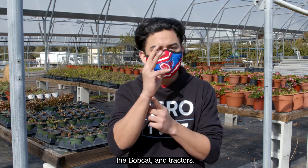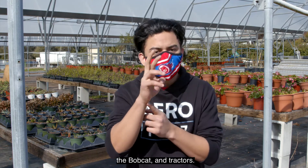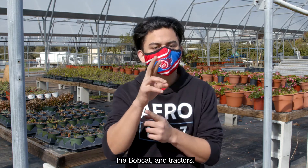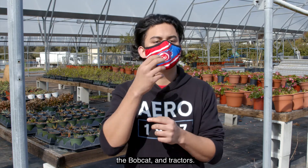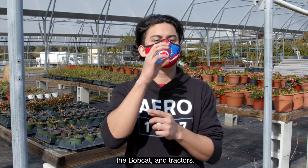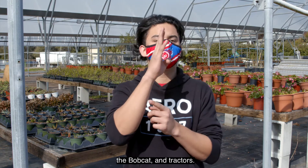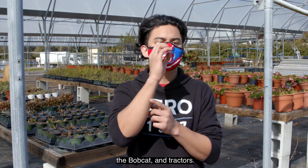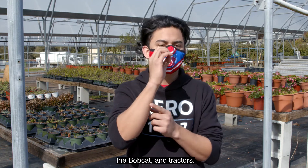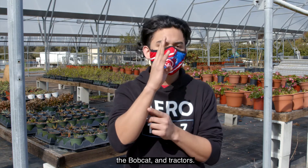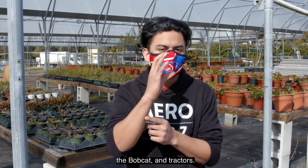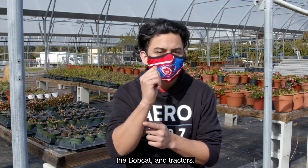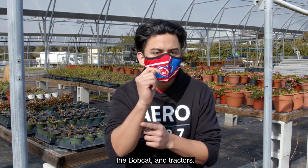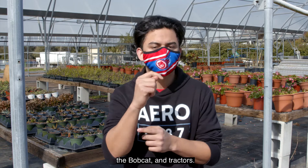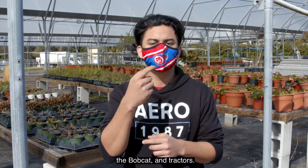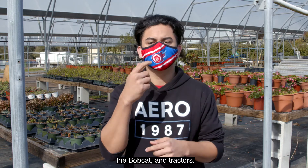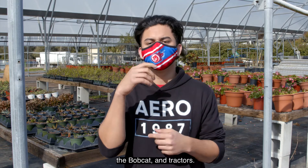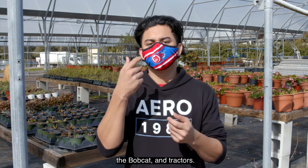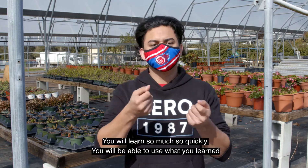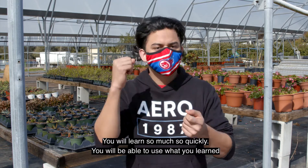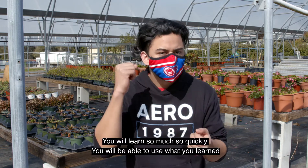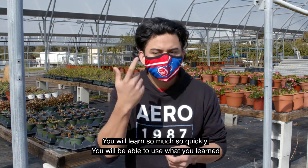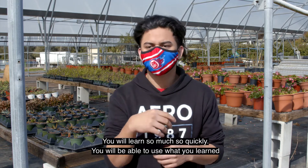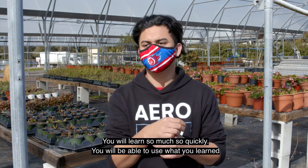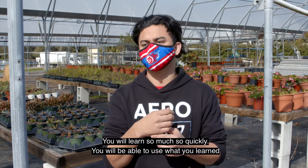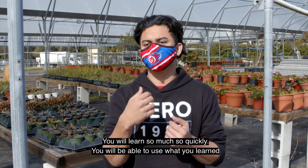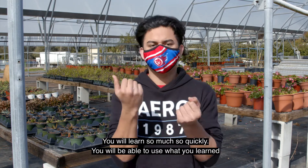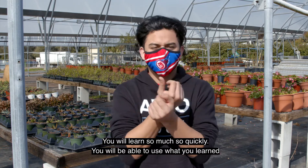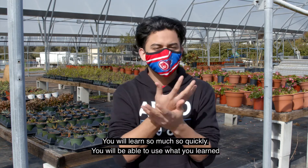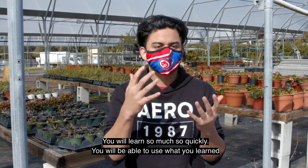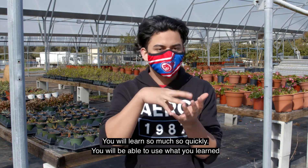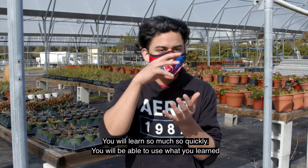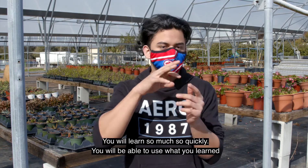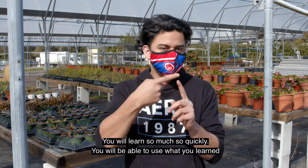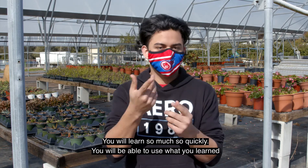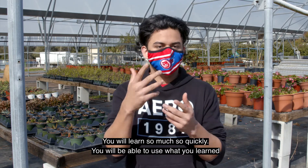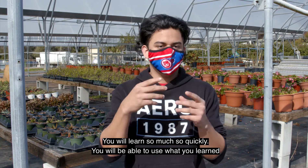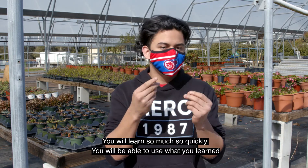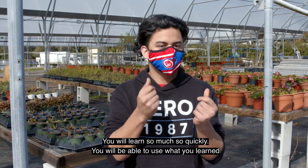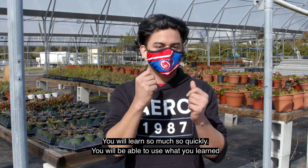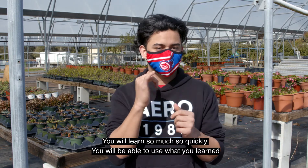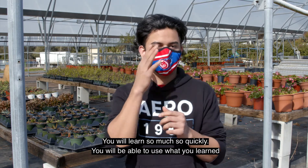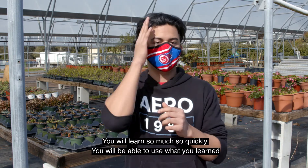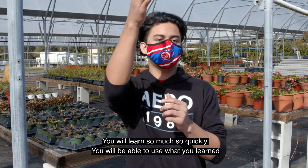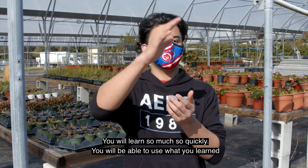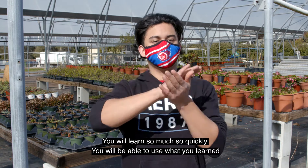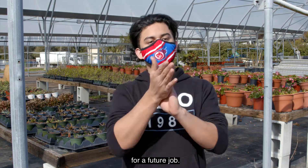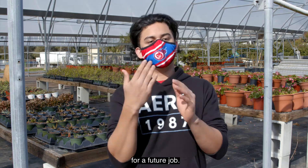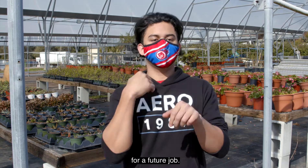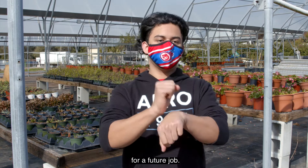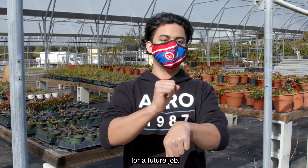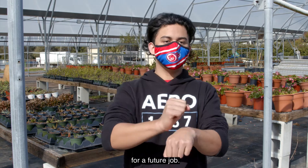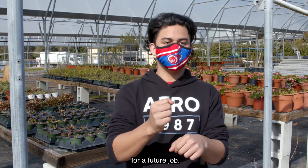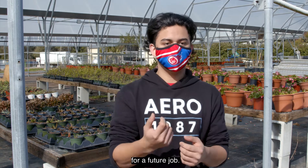the bobcat, and tractors. You will learn so much so quickly. You'll be able to use what you learn